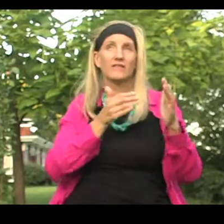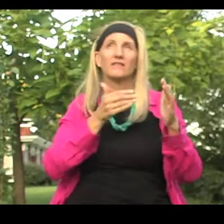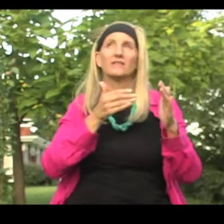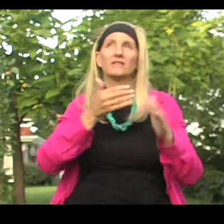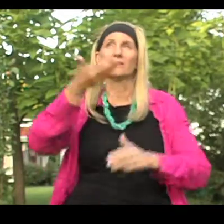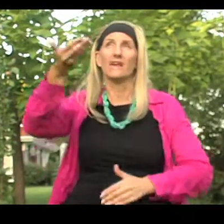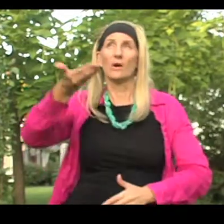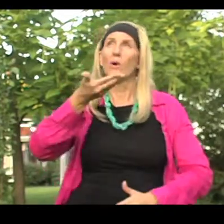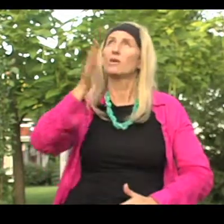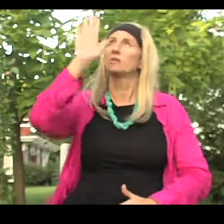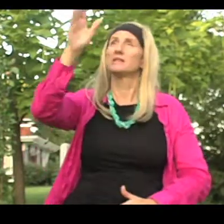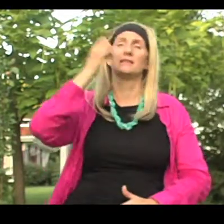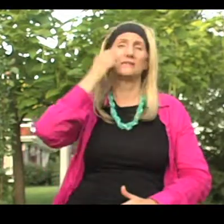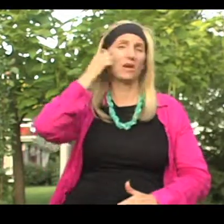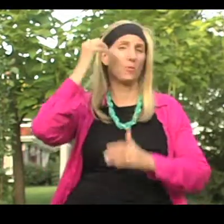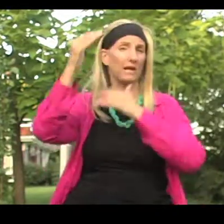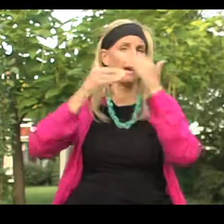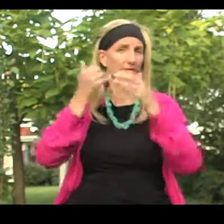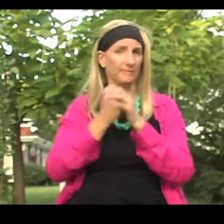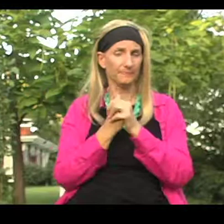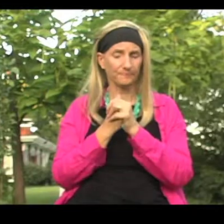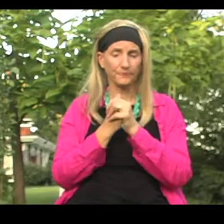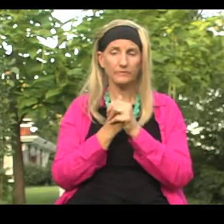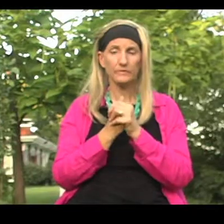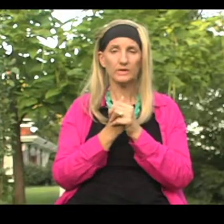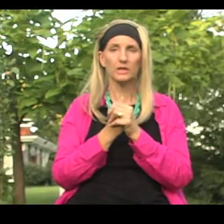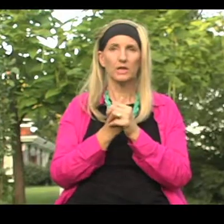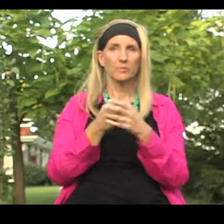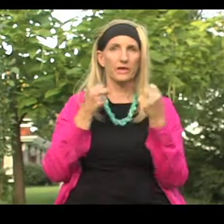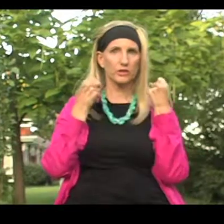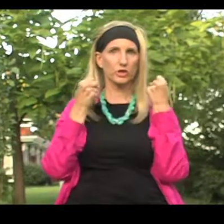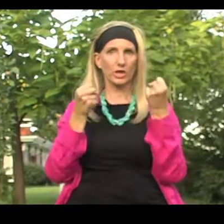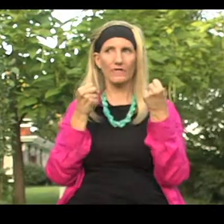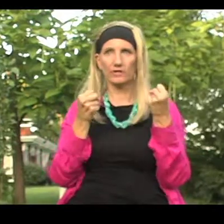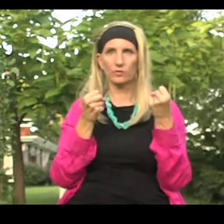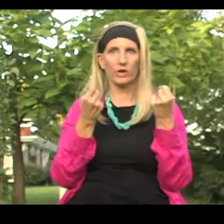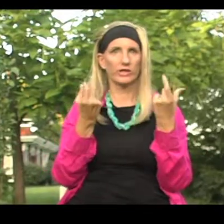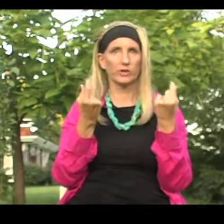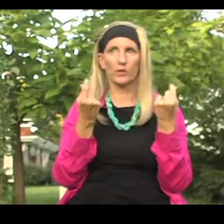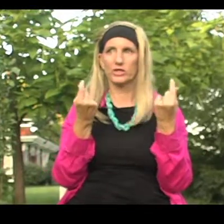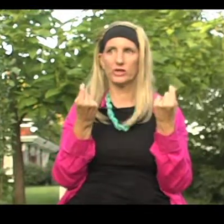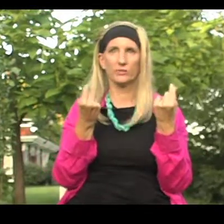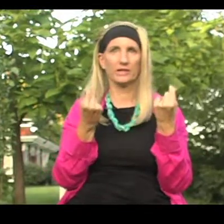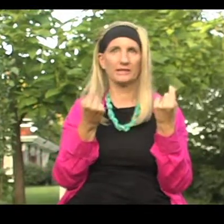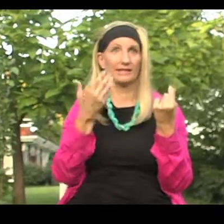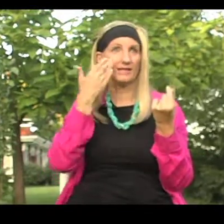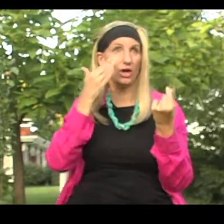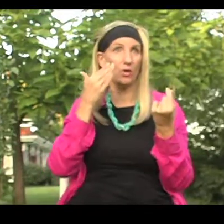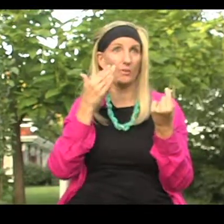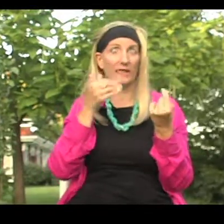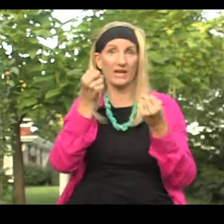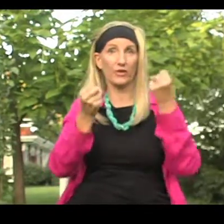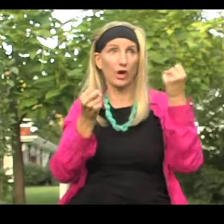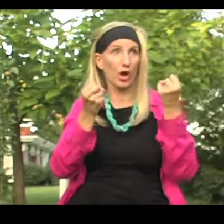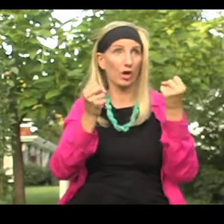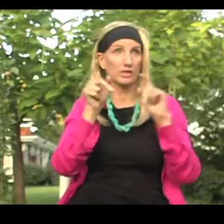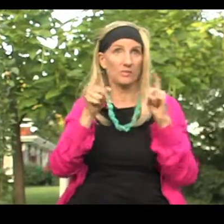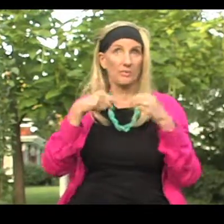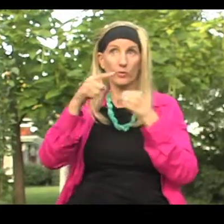forgiven and welcome to his home in heaven. But as we were driving, I said, what to do, because I didn't know about the other cars, the people around